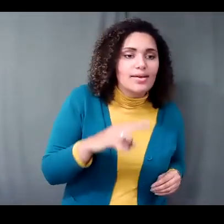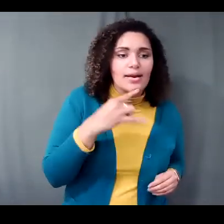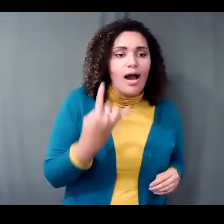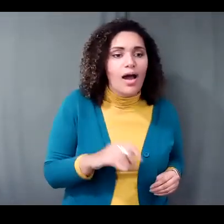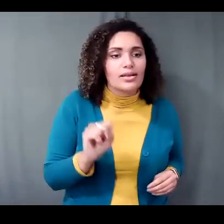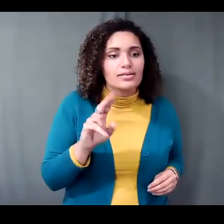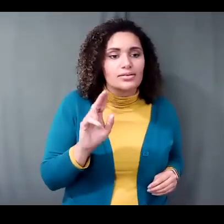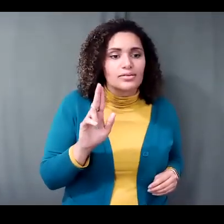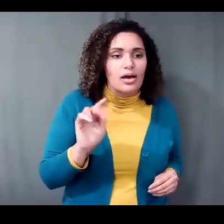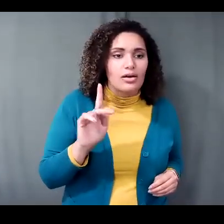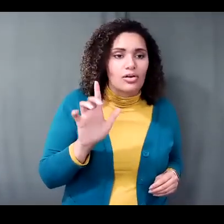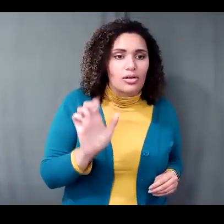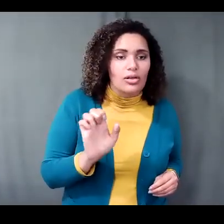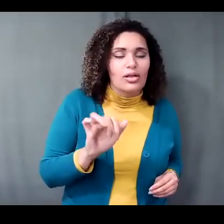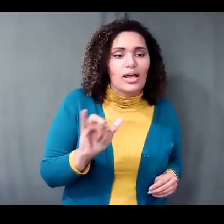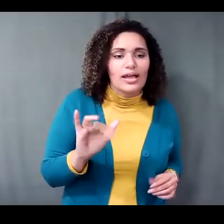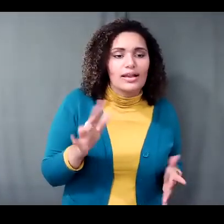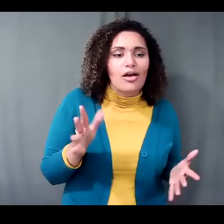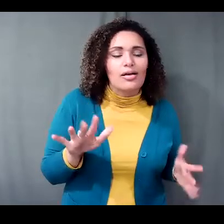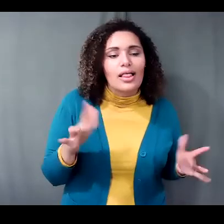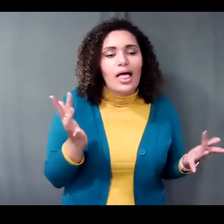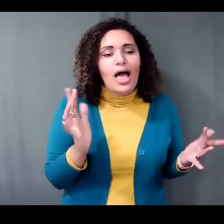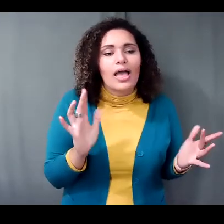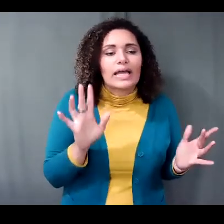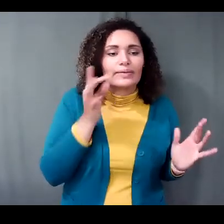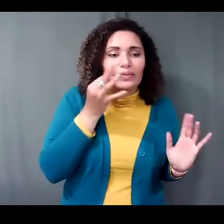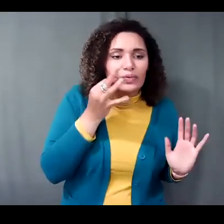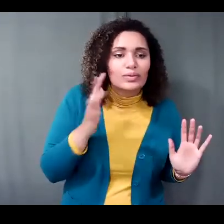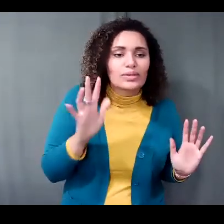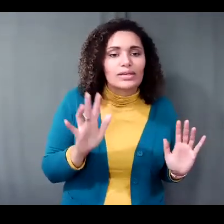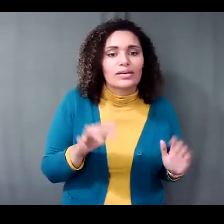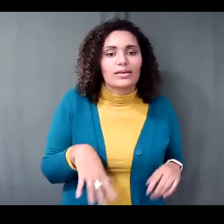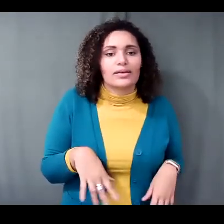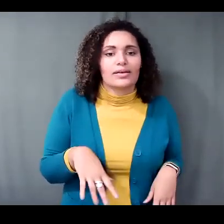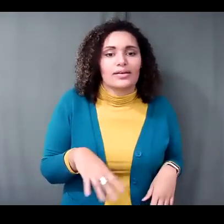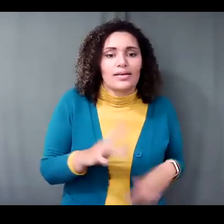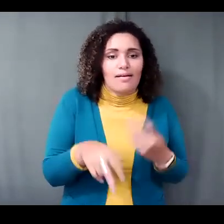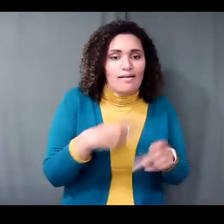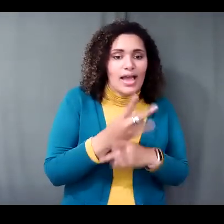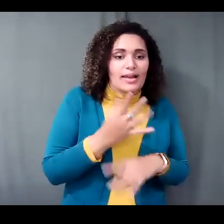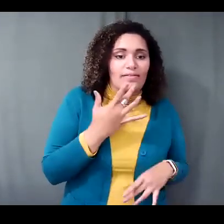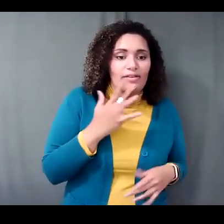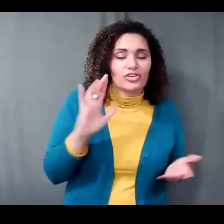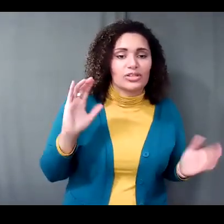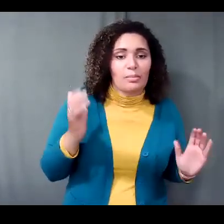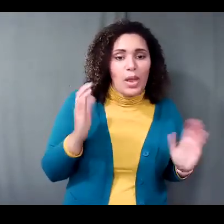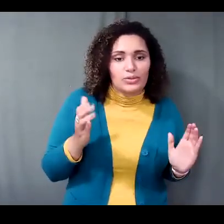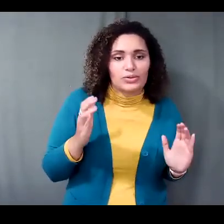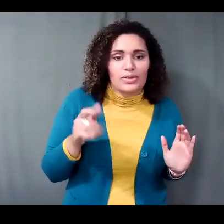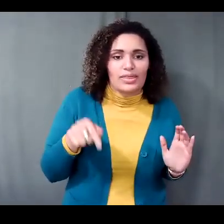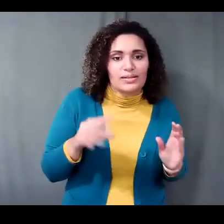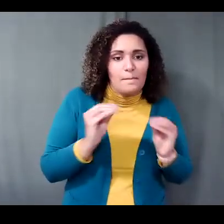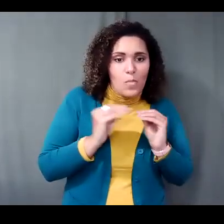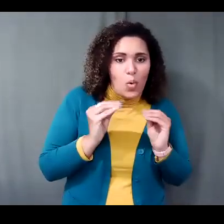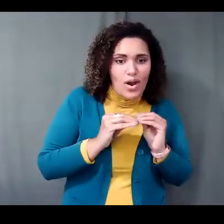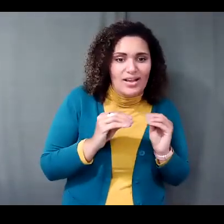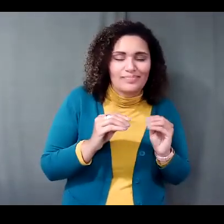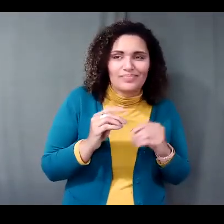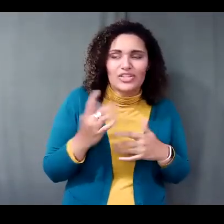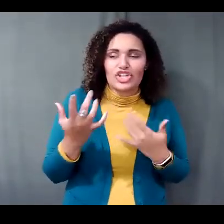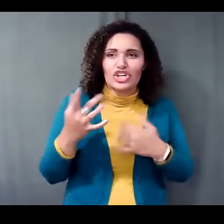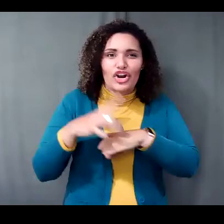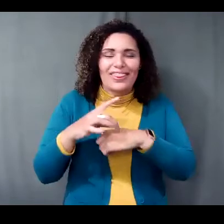like syrup. I mean, it's very thick. It's hard to press. You only get a little tiny yield. And then we ferment it, but we just